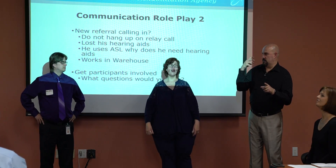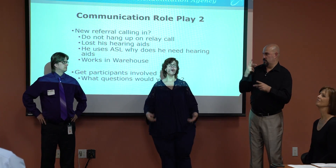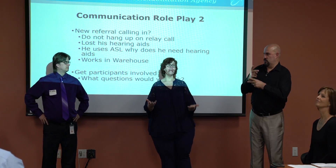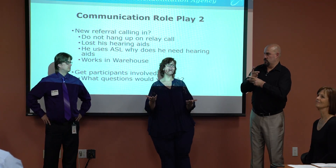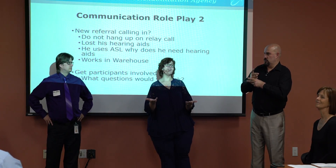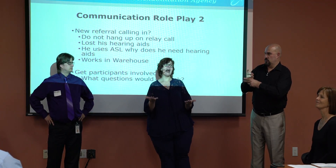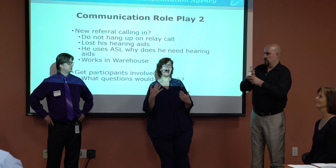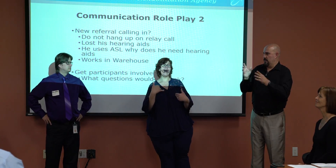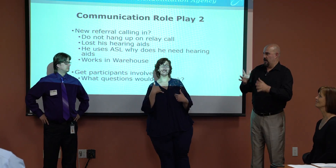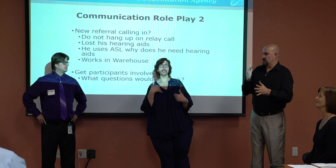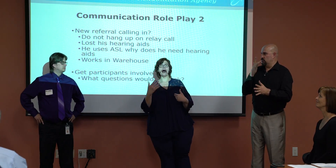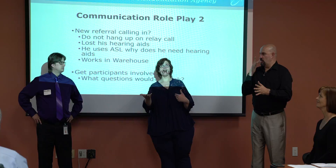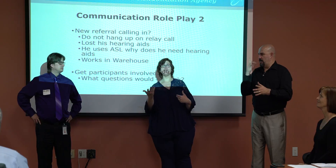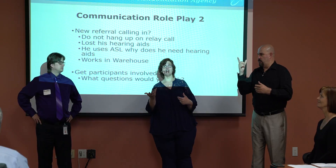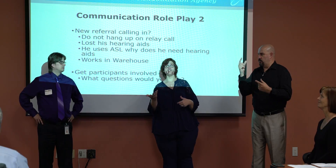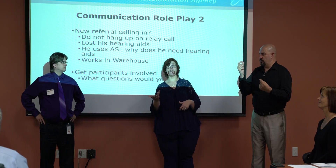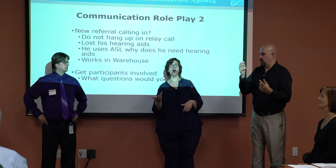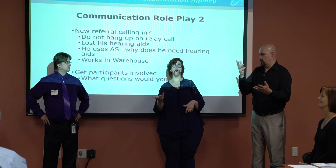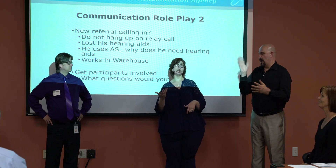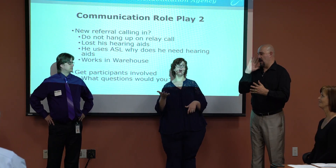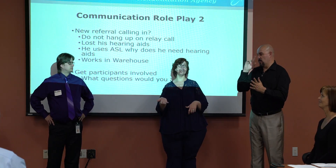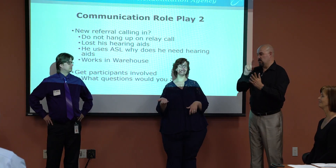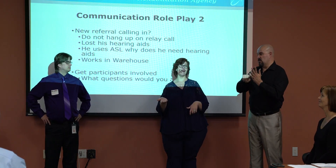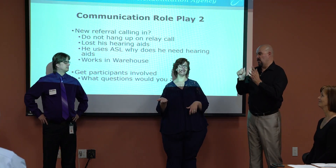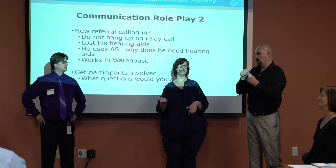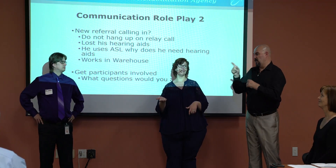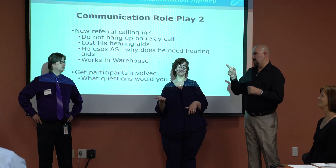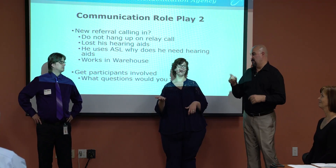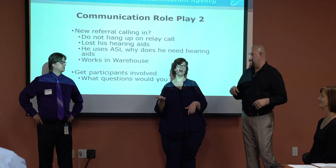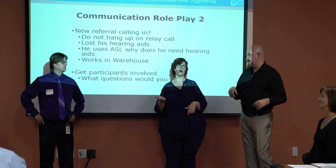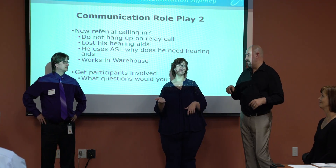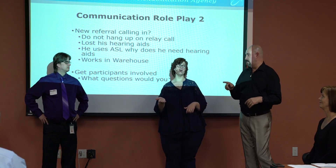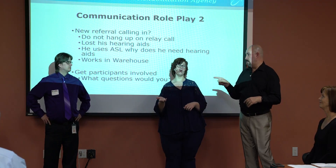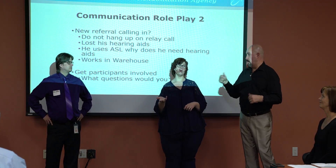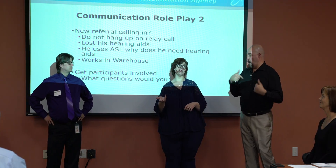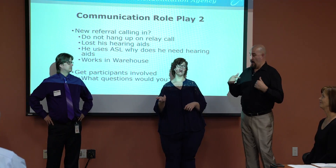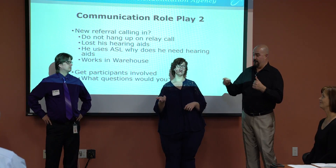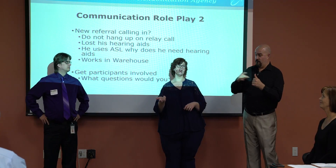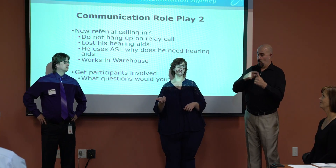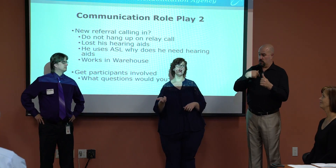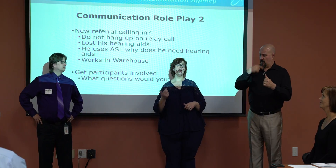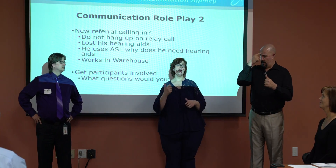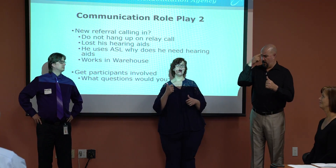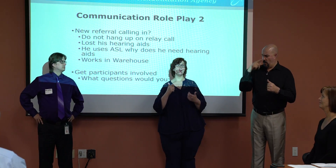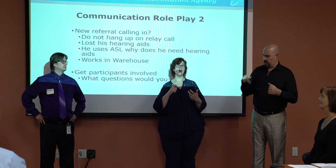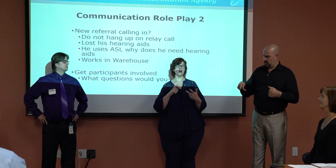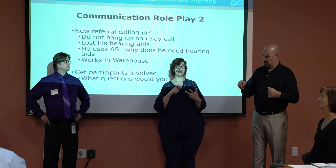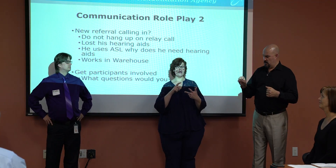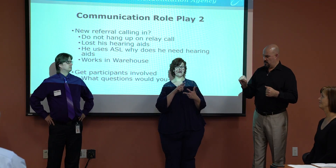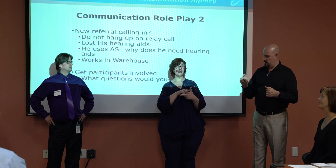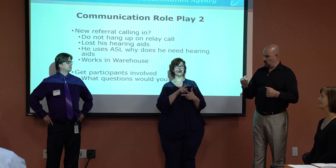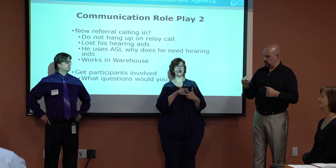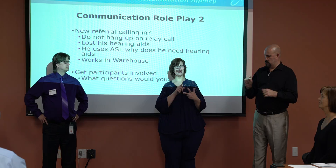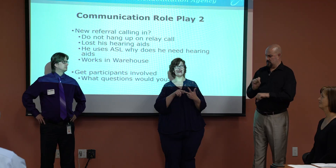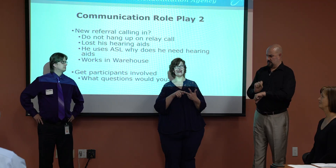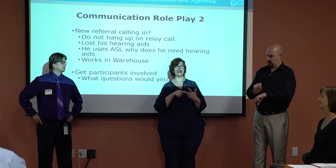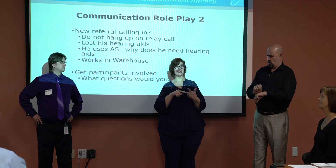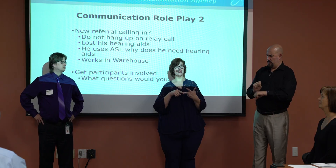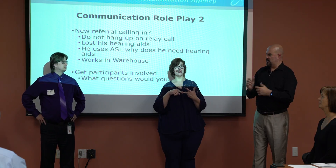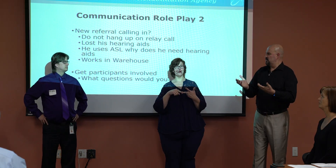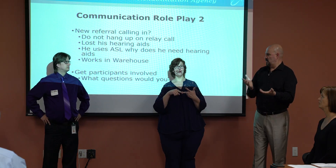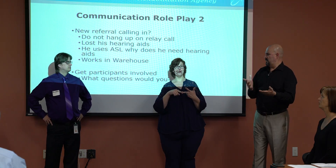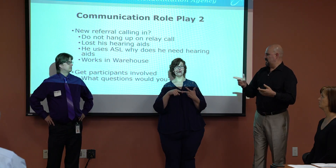on. But my first thought was post-employment services. But if you're gonna